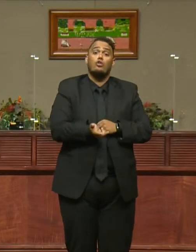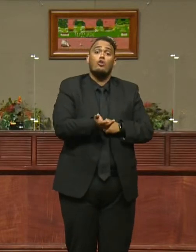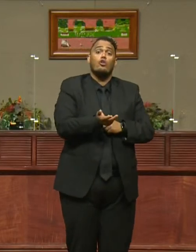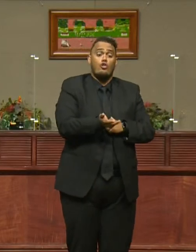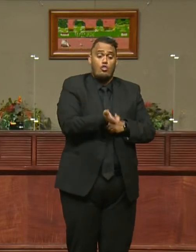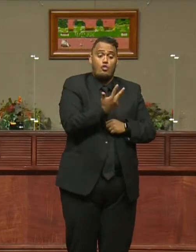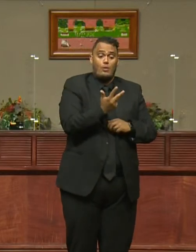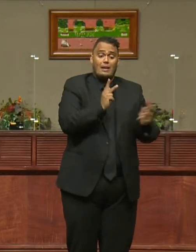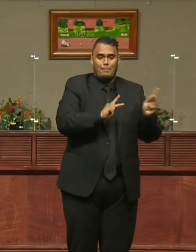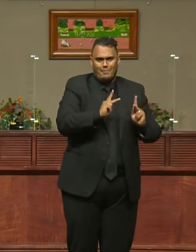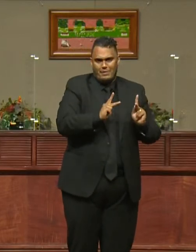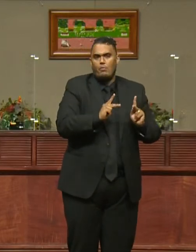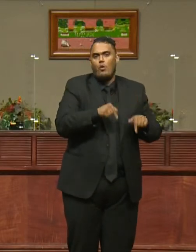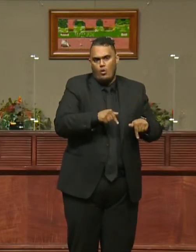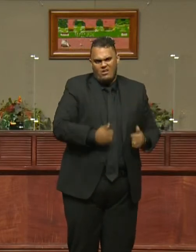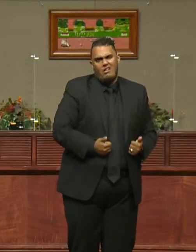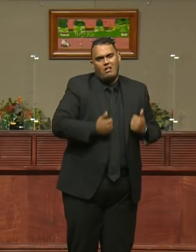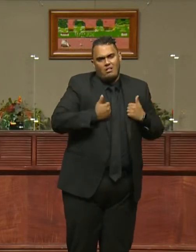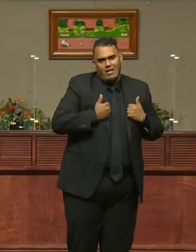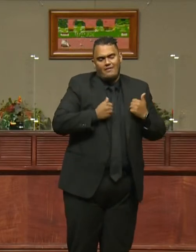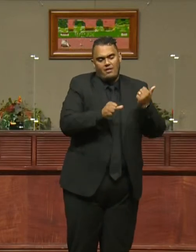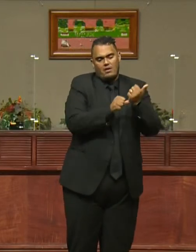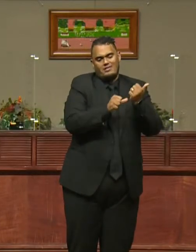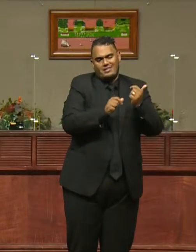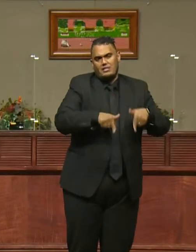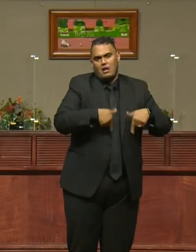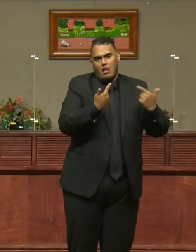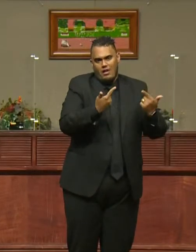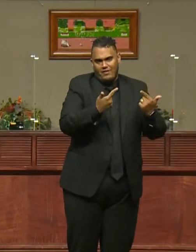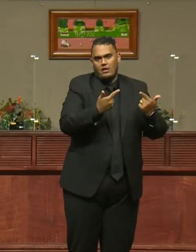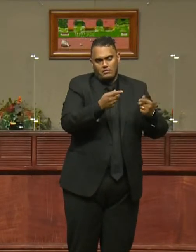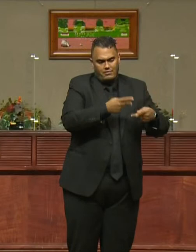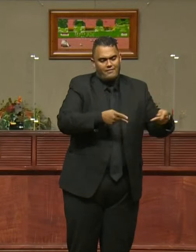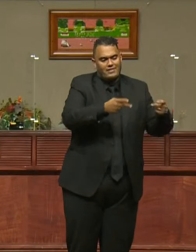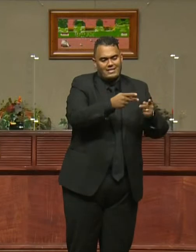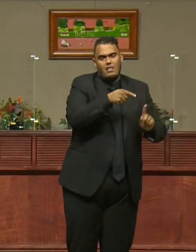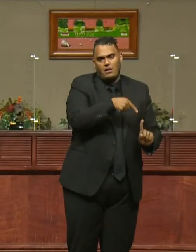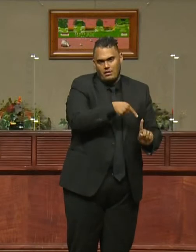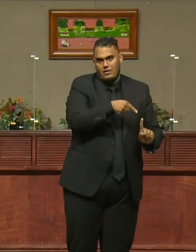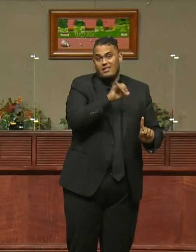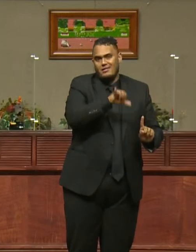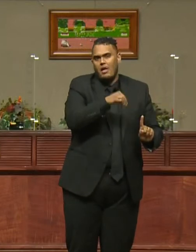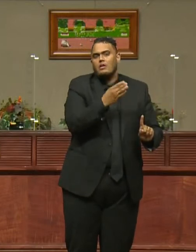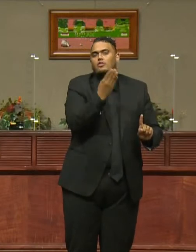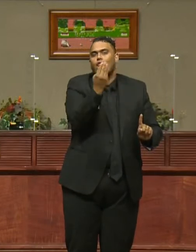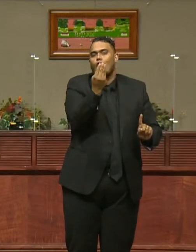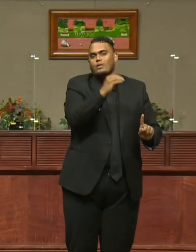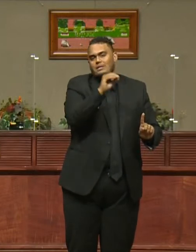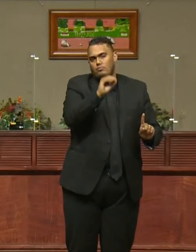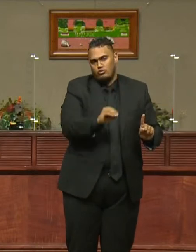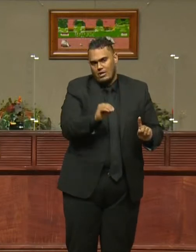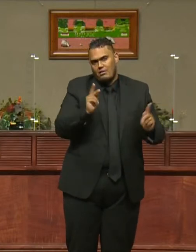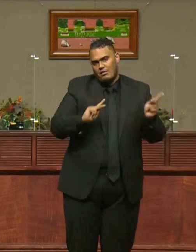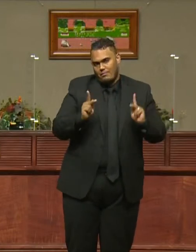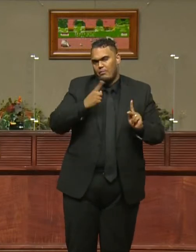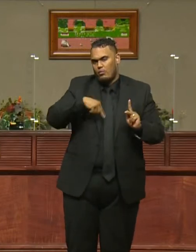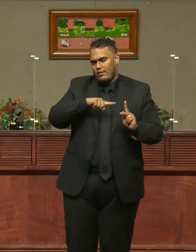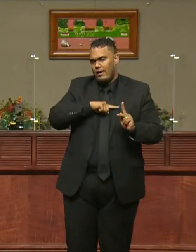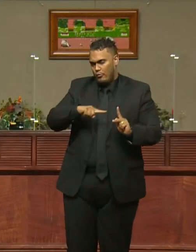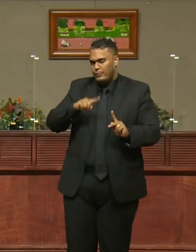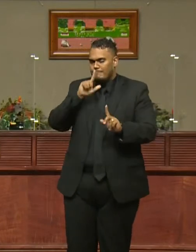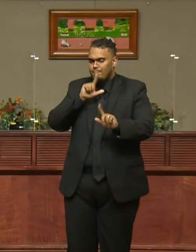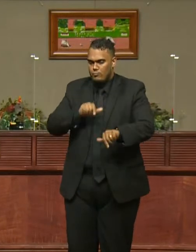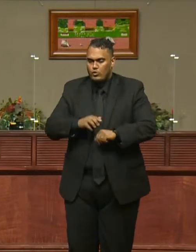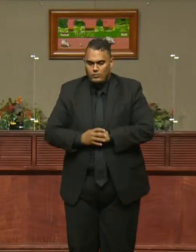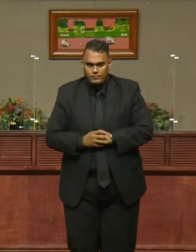living facility, which is a 14% of those who we are reporting. As the Mayor mentioned to